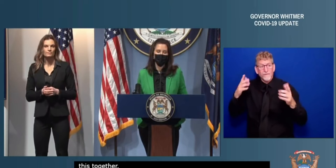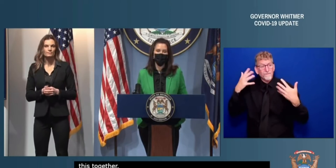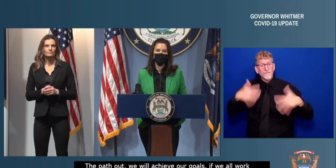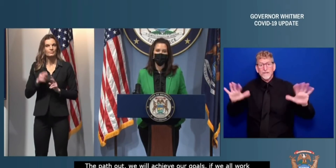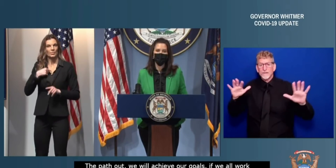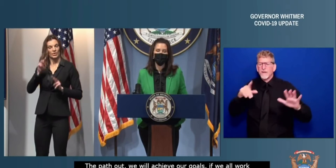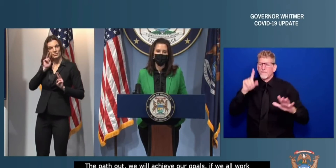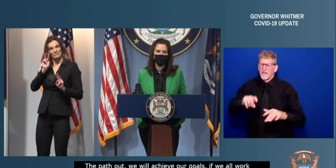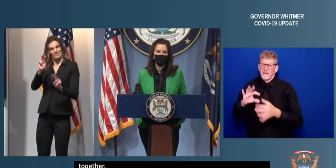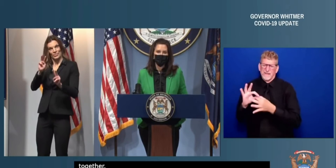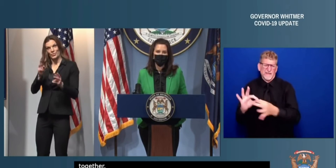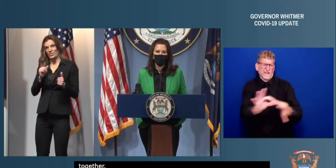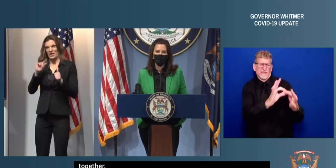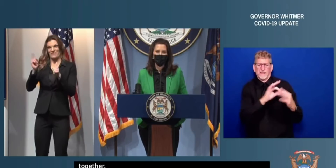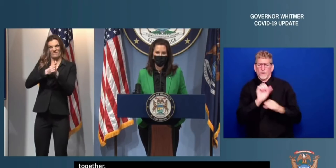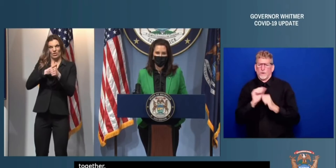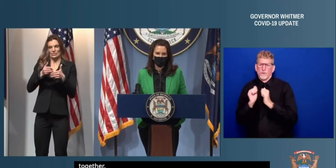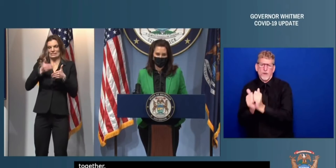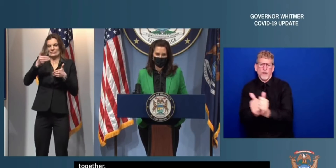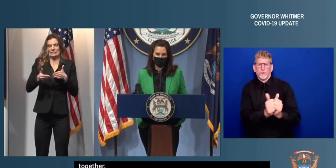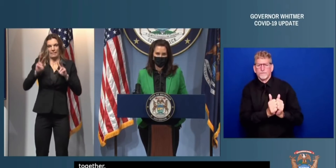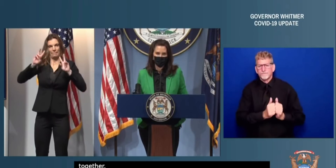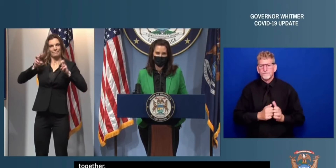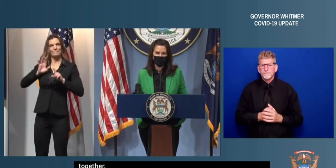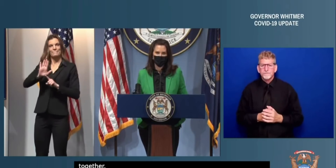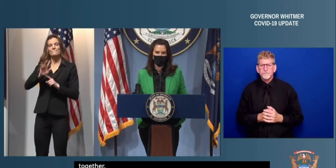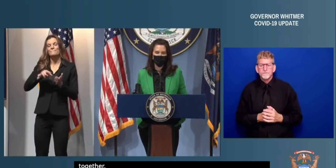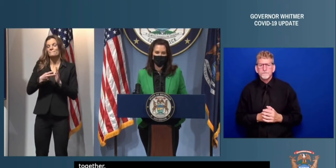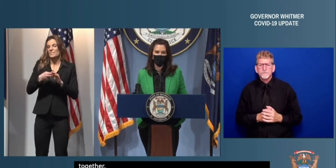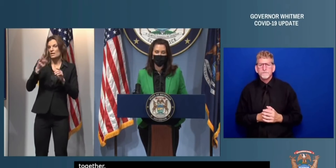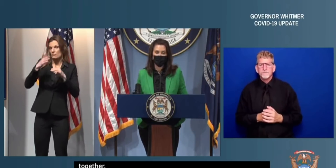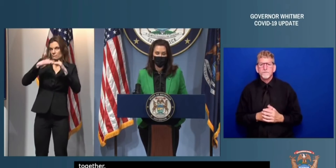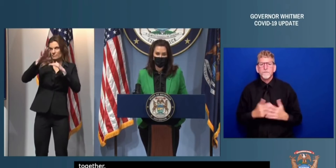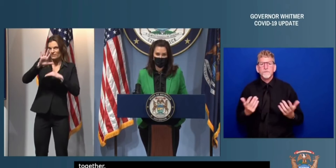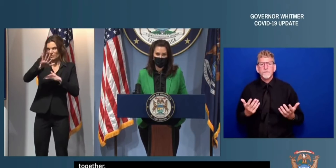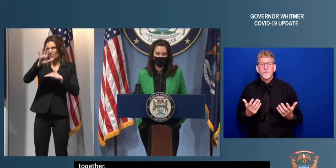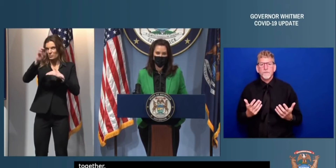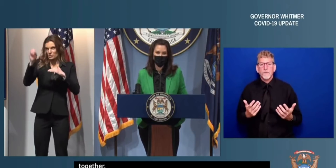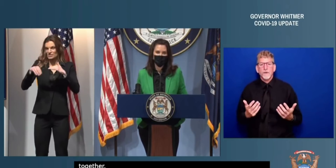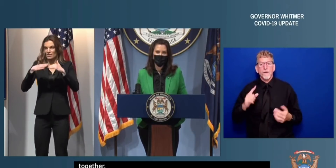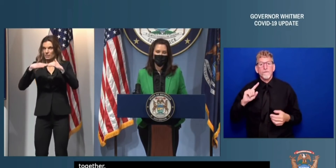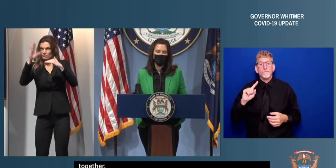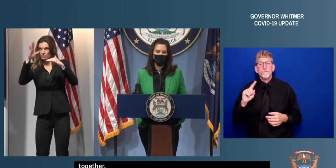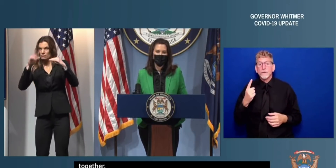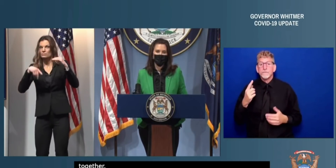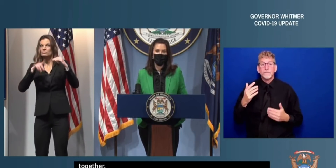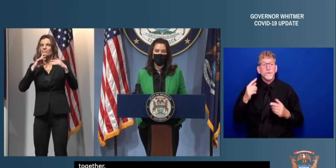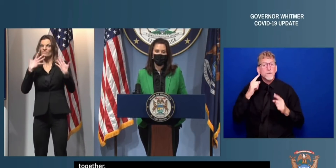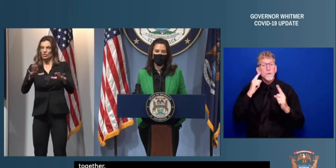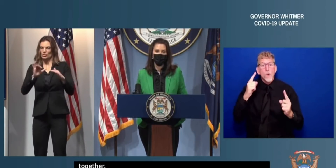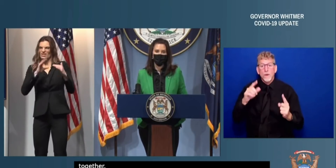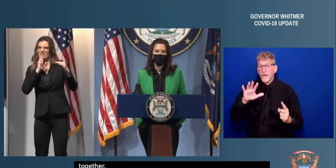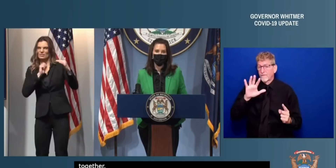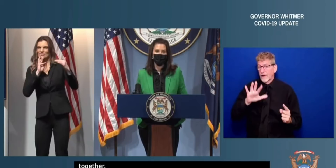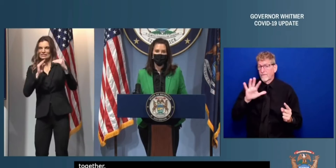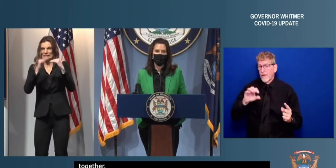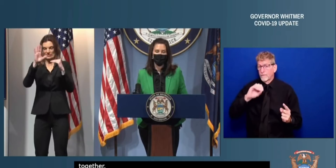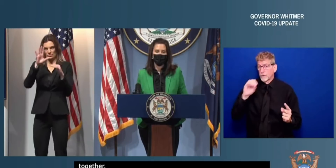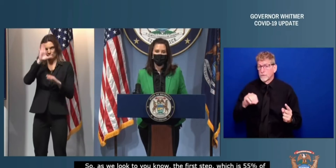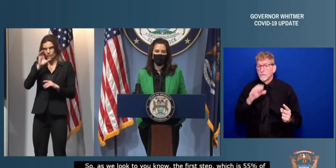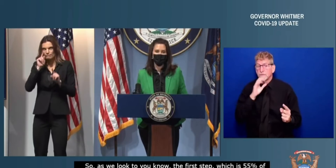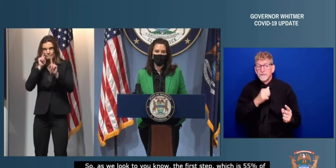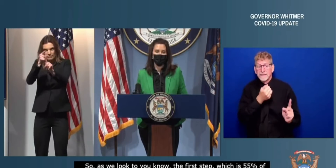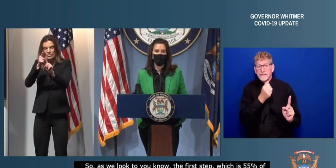the first step, which is 55% of our 16 and up population, are modelers, and we're working